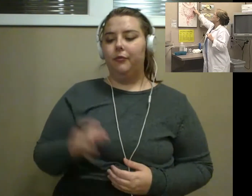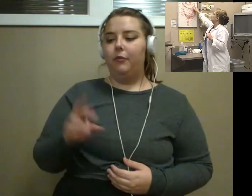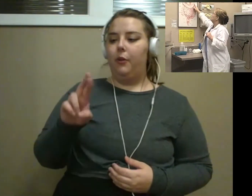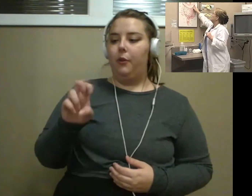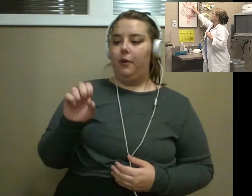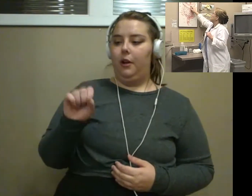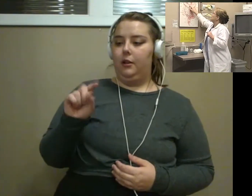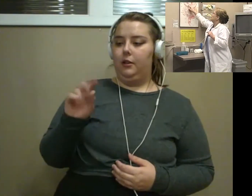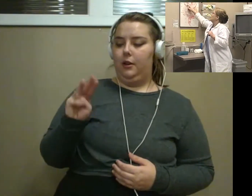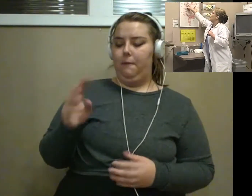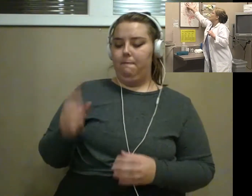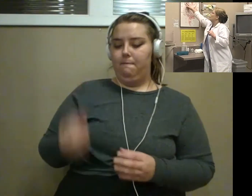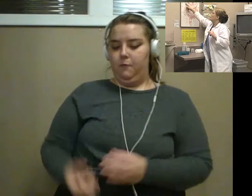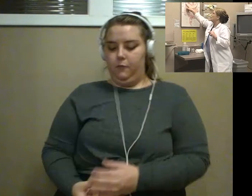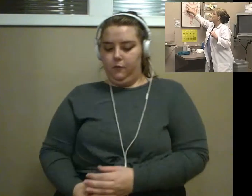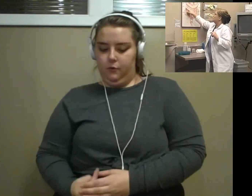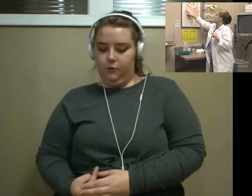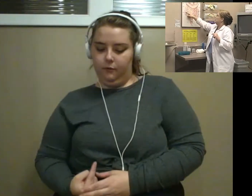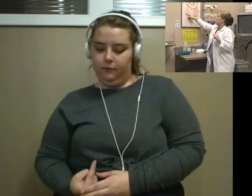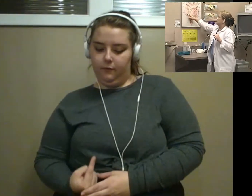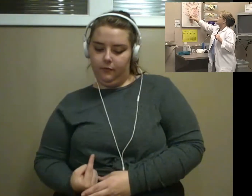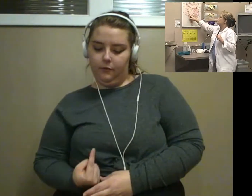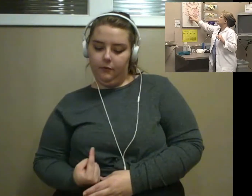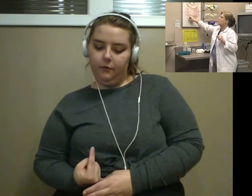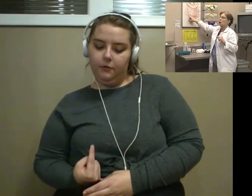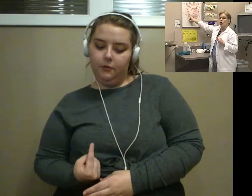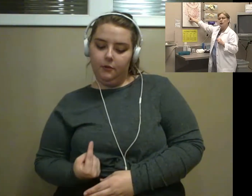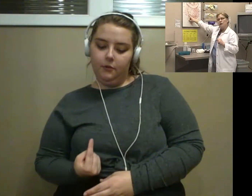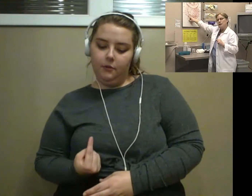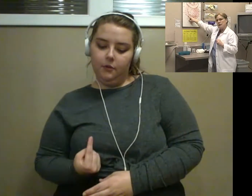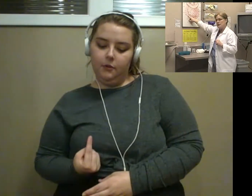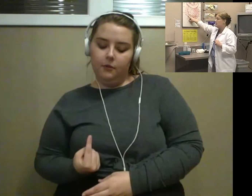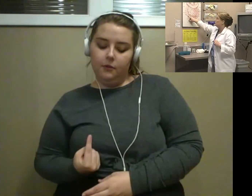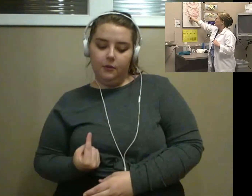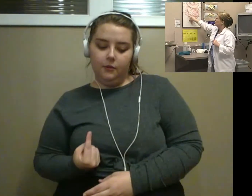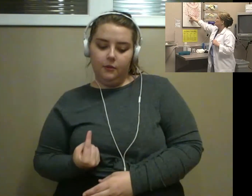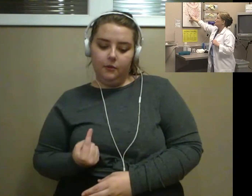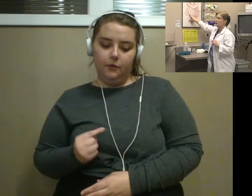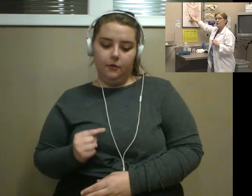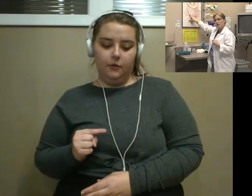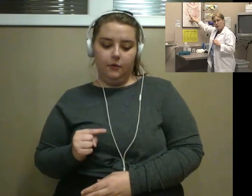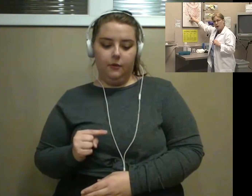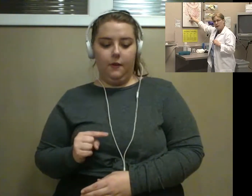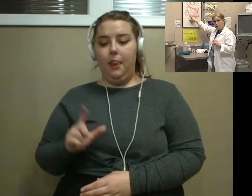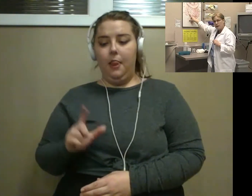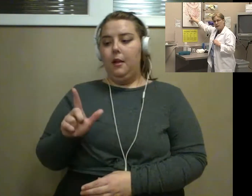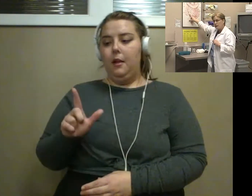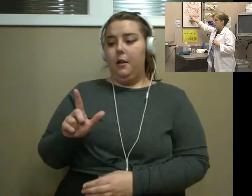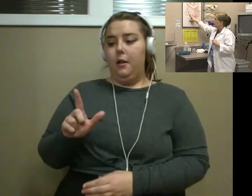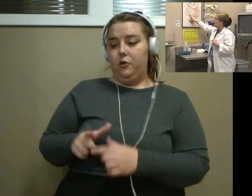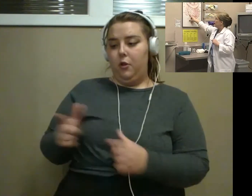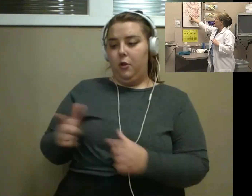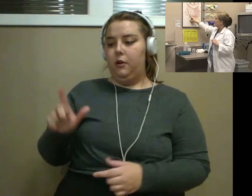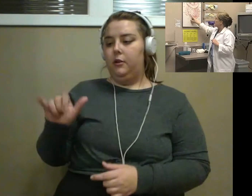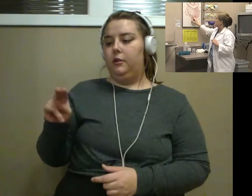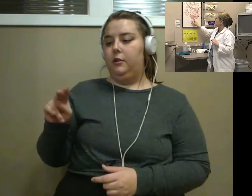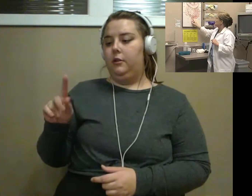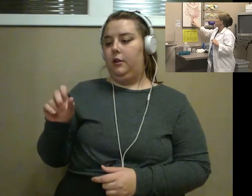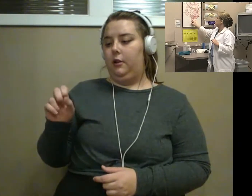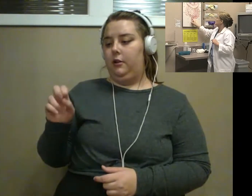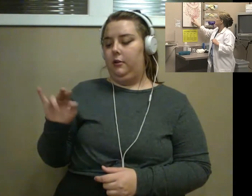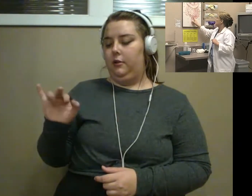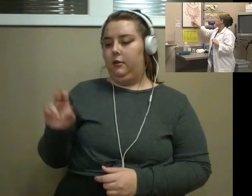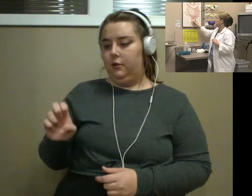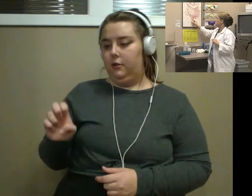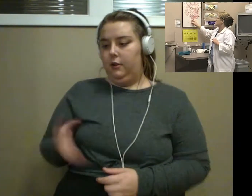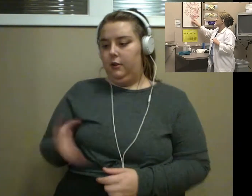his way all the way to the end of the large intestine where it joins the small intestine. As he's